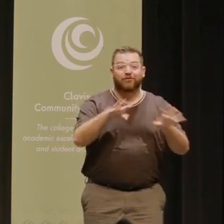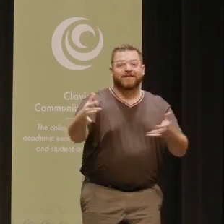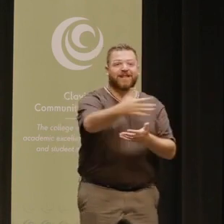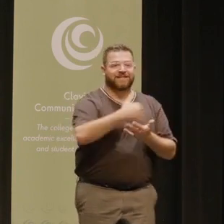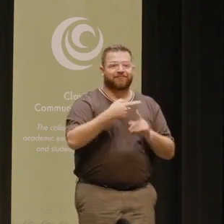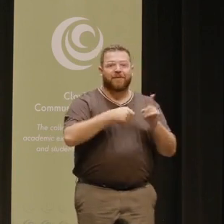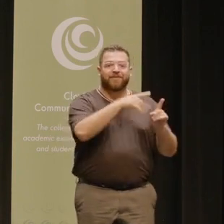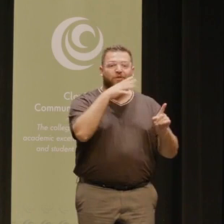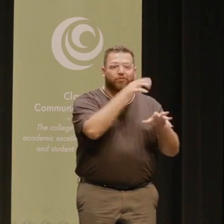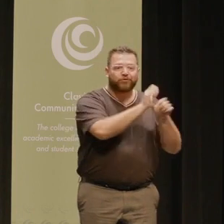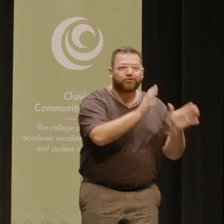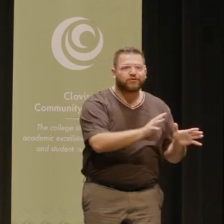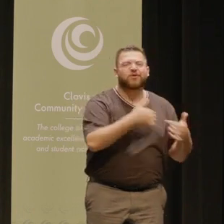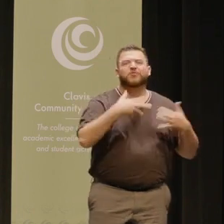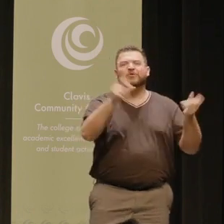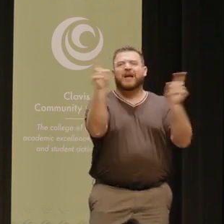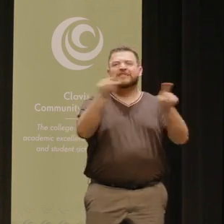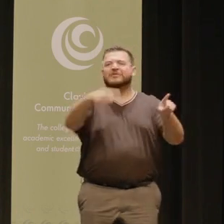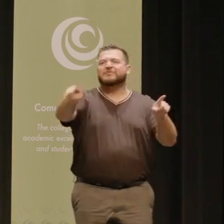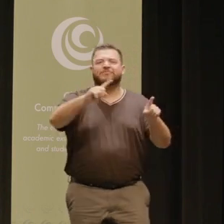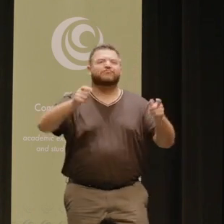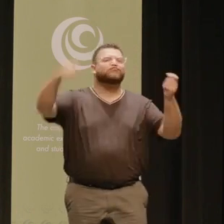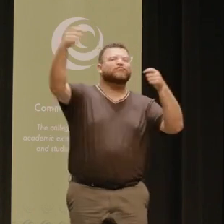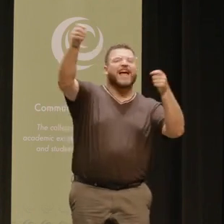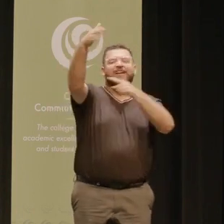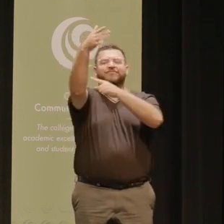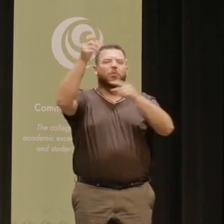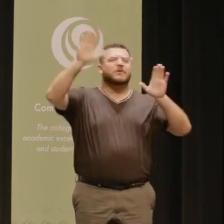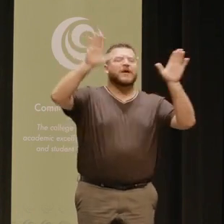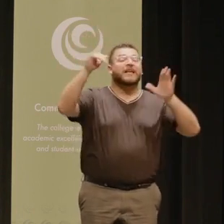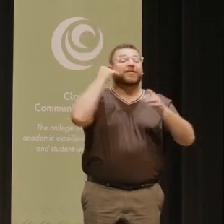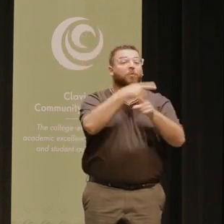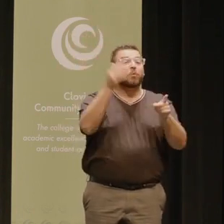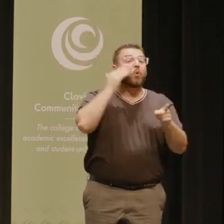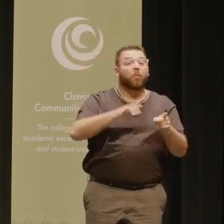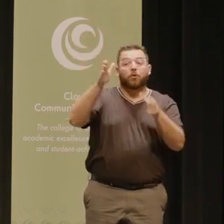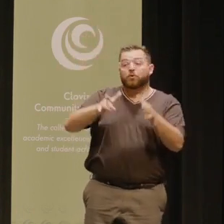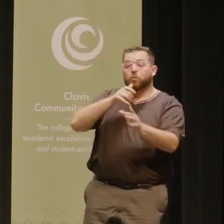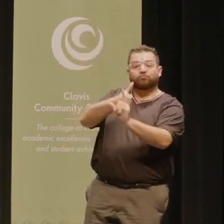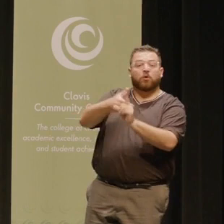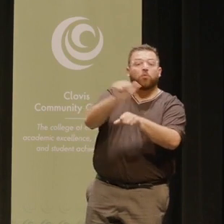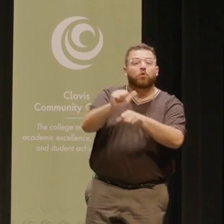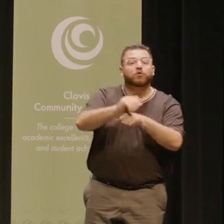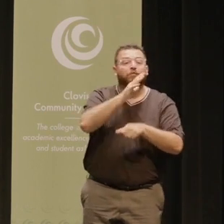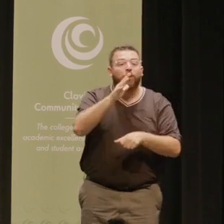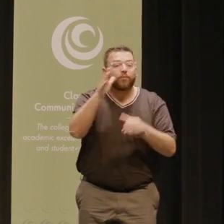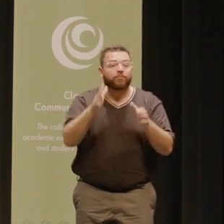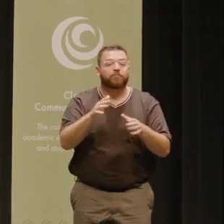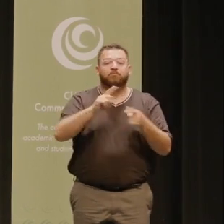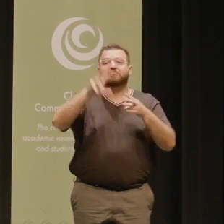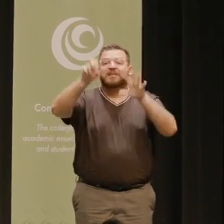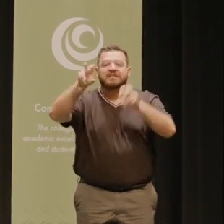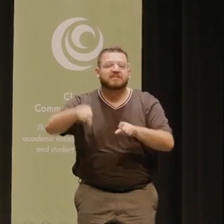I'll start by asking, raise your hand or raise your flag if you know someone that is a farm worker or you know someone that knows a farm